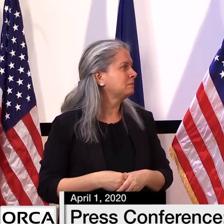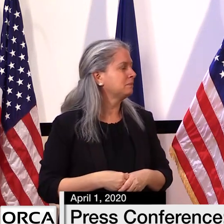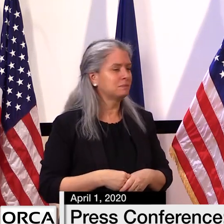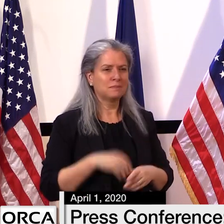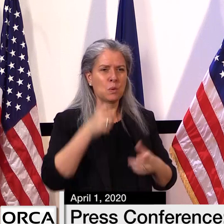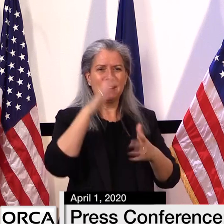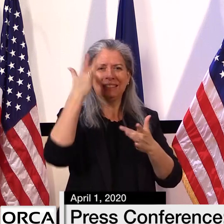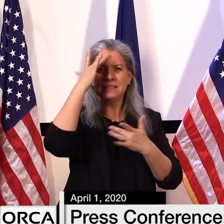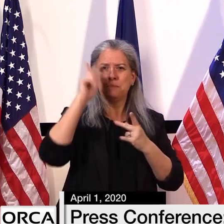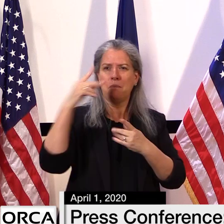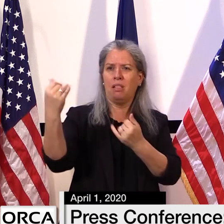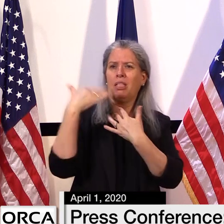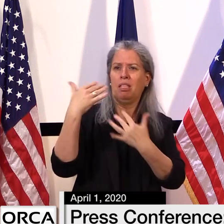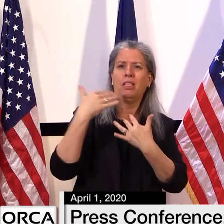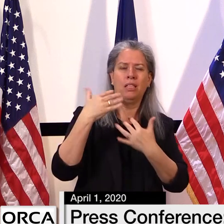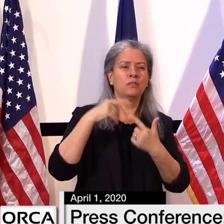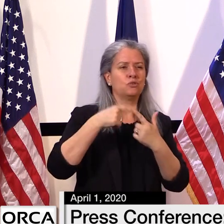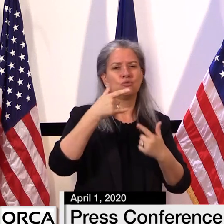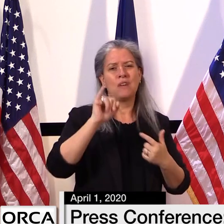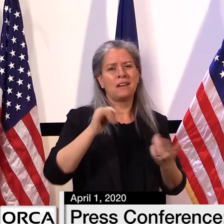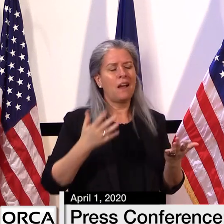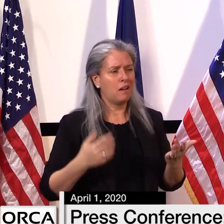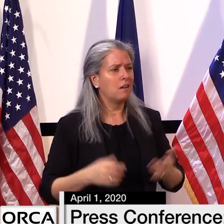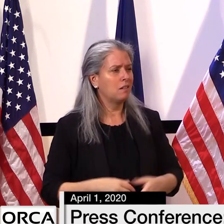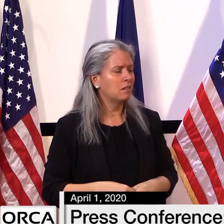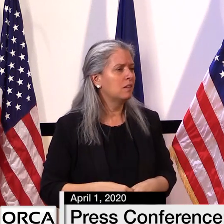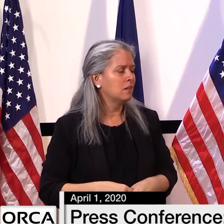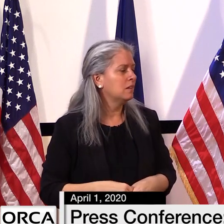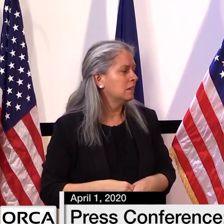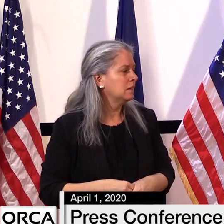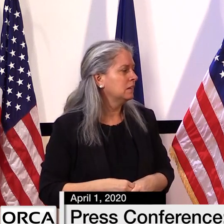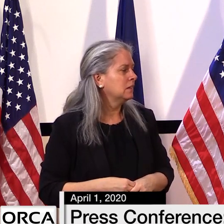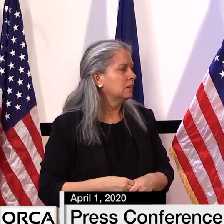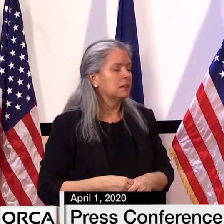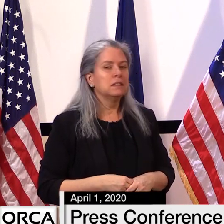having sick people come to Grand Isle? Yeah, first of all,